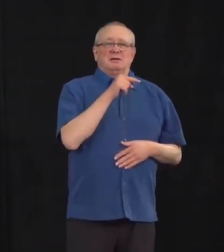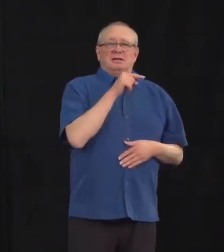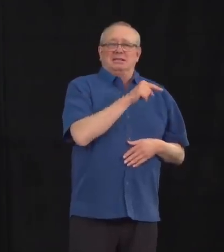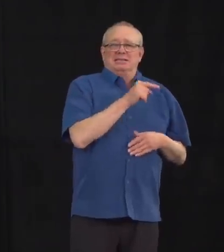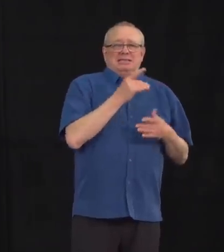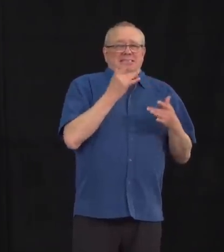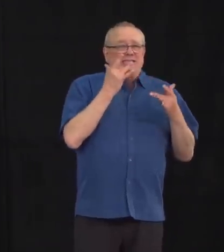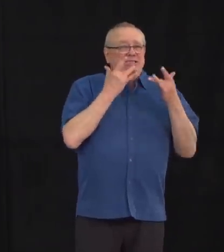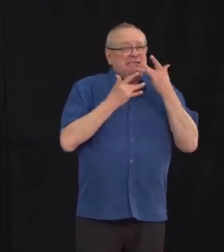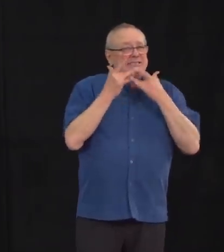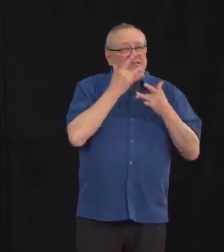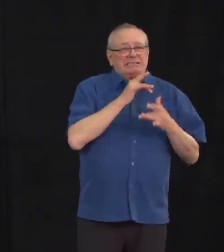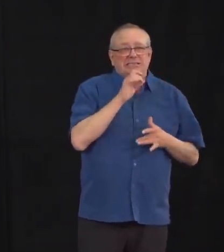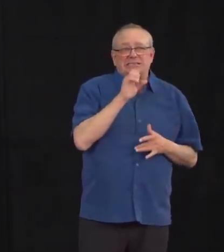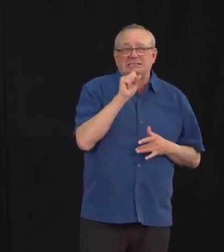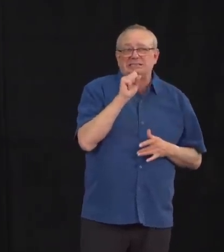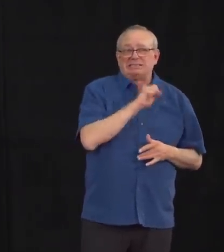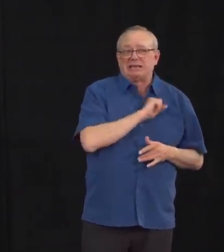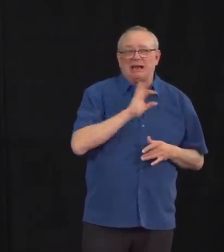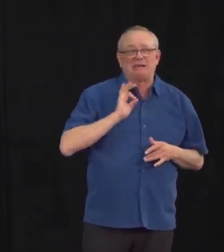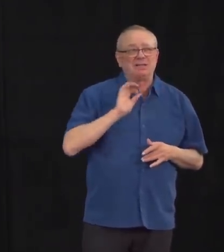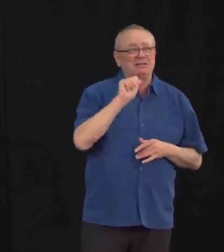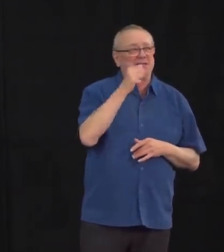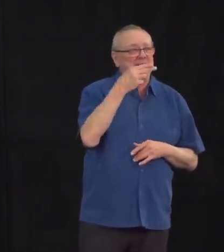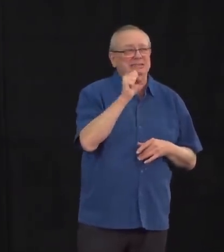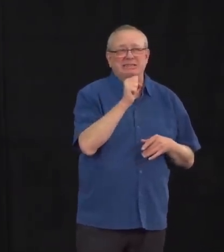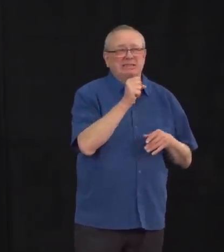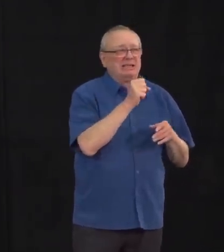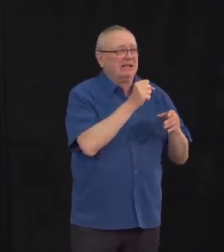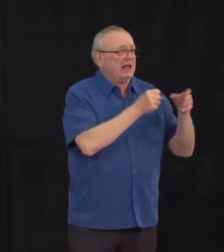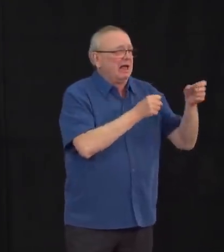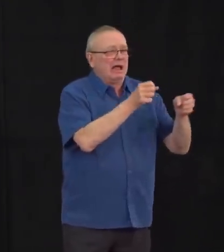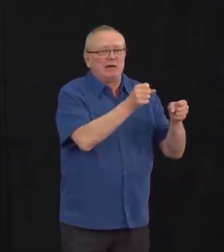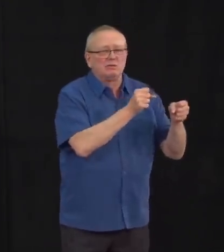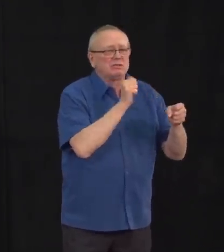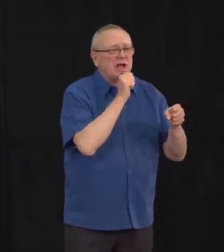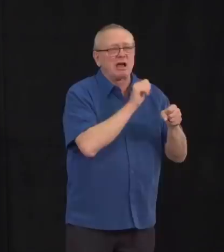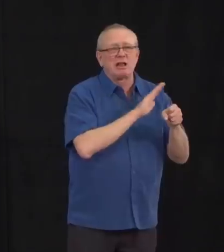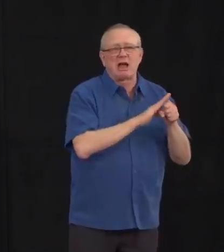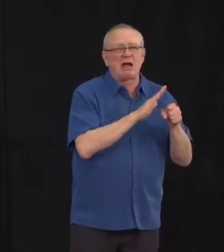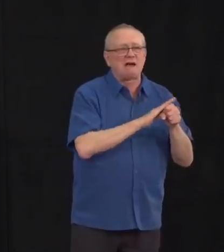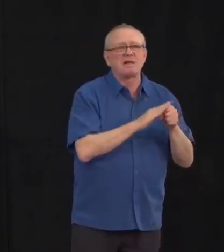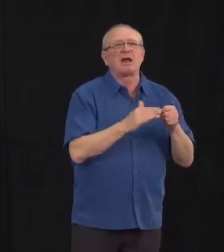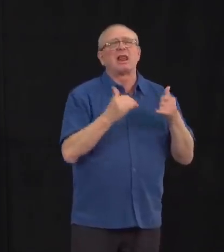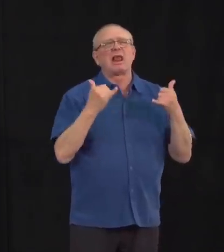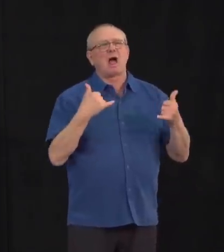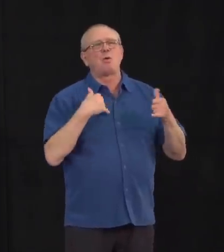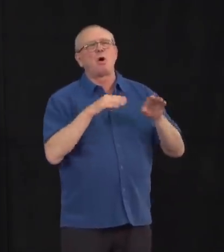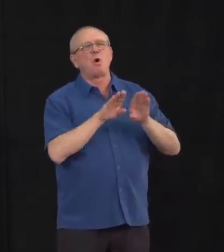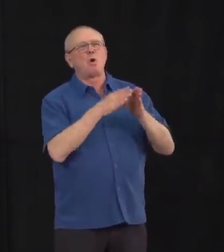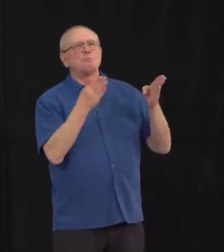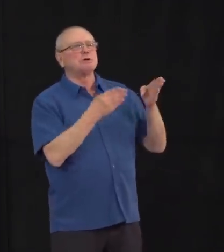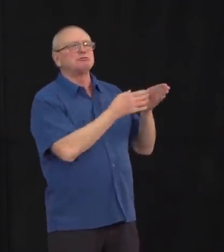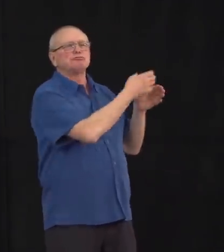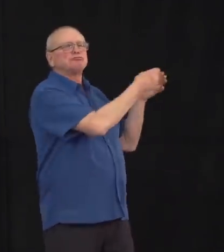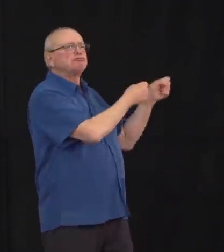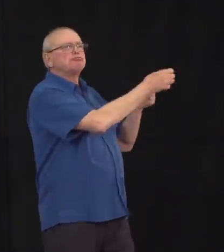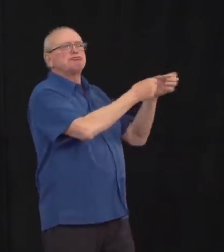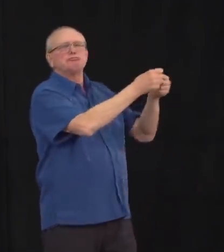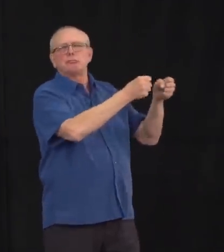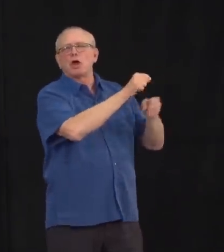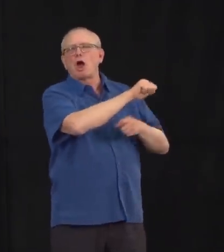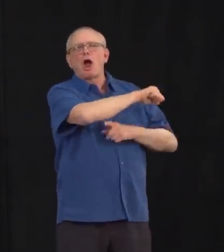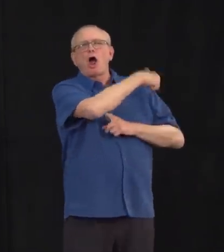AHS's ability to recruit to do this work. We'll now allow other practitioners to perform these duties, including